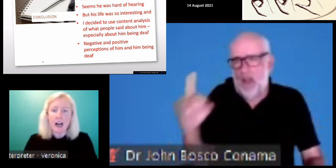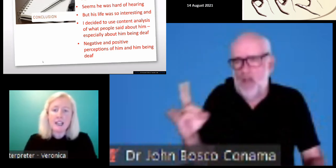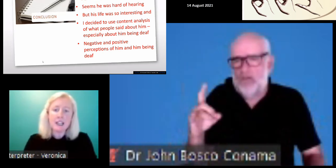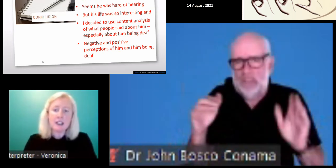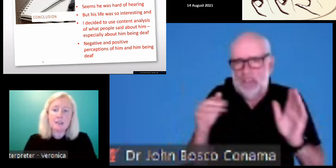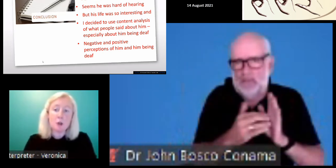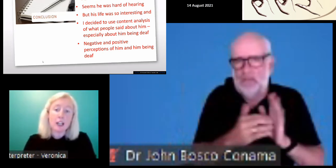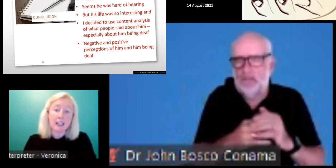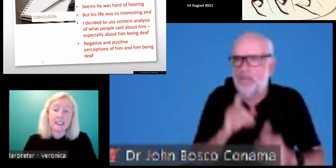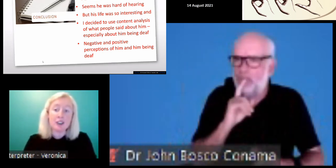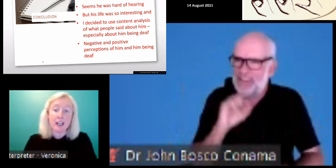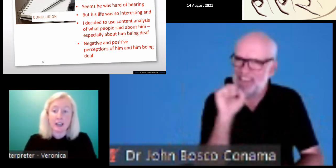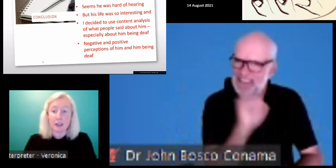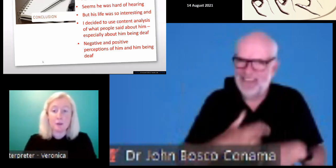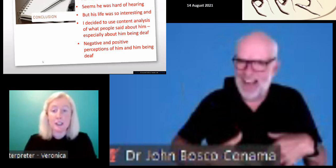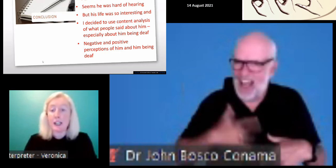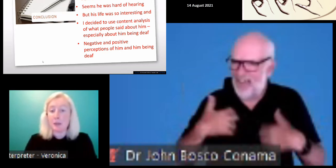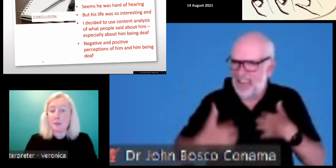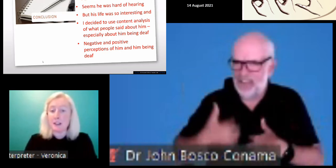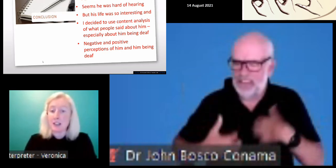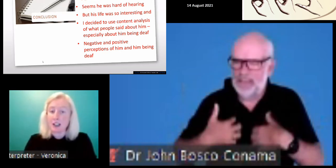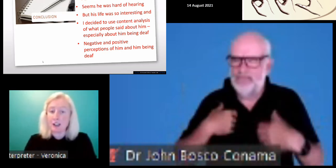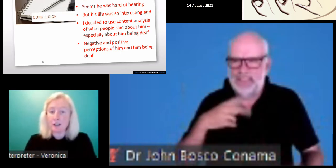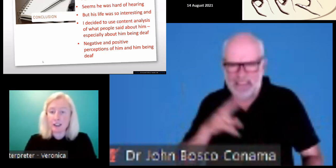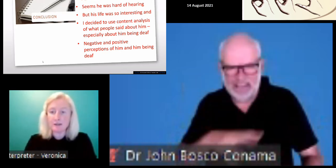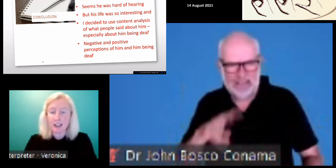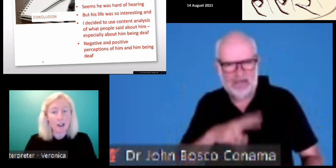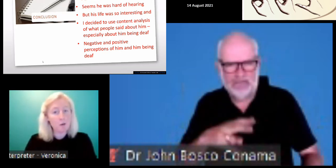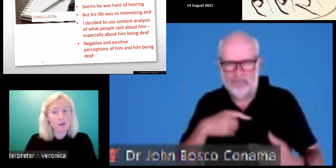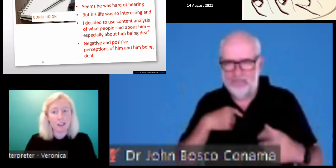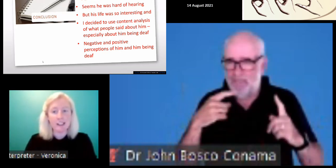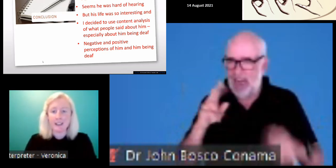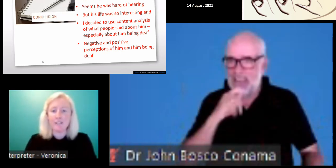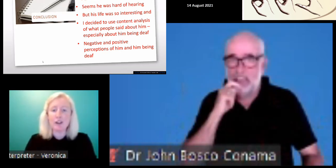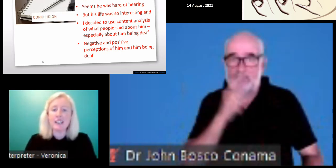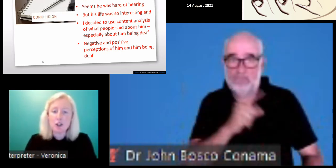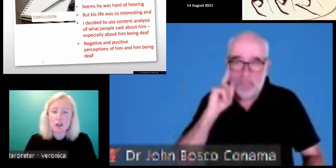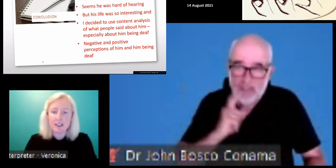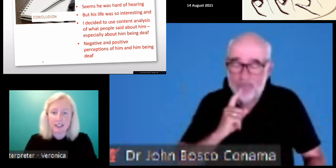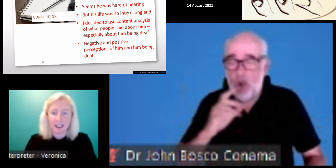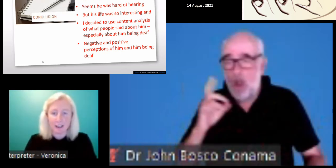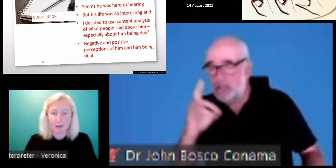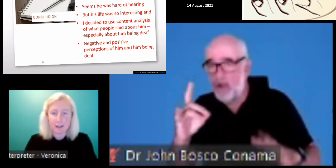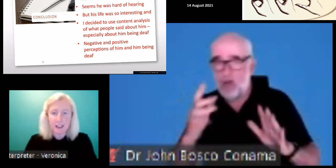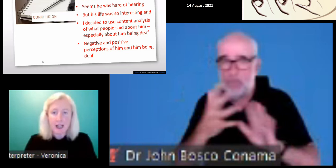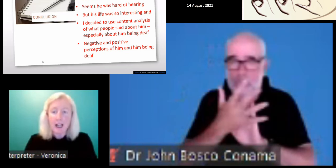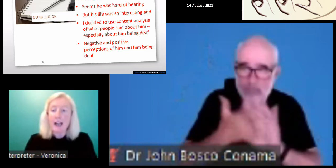I think it is more likely that I would label him as hard of hearing. However, he had a very interesting life.